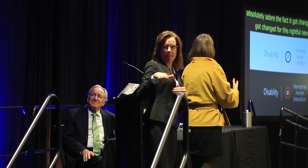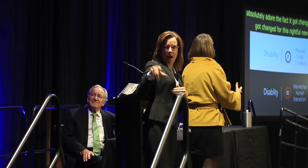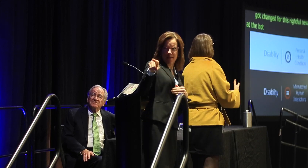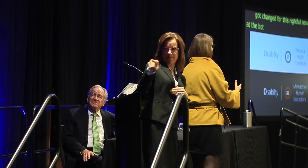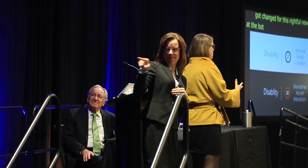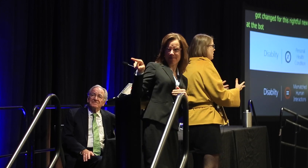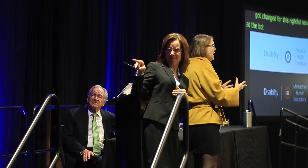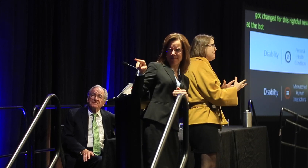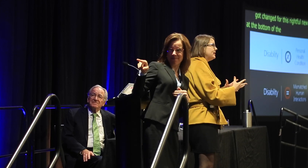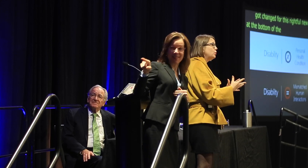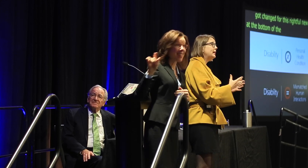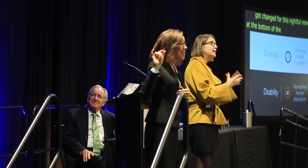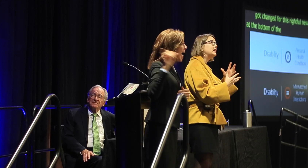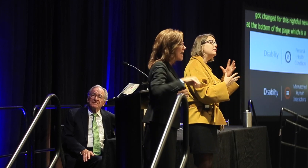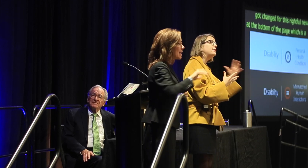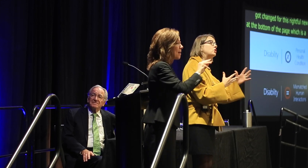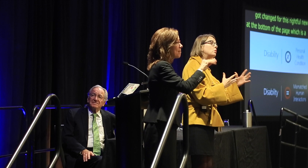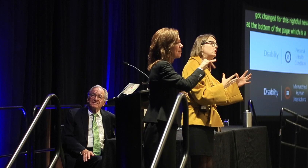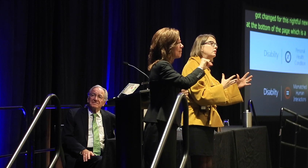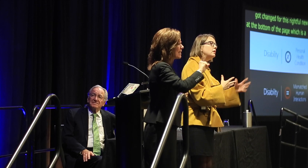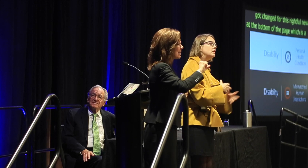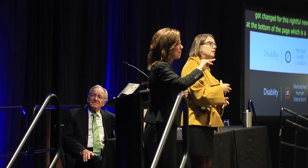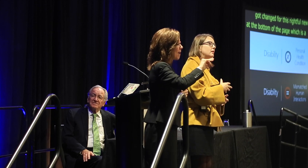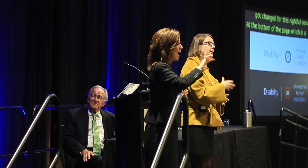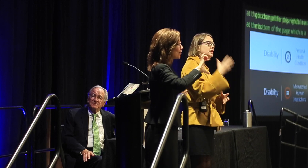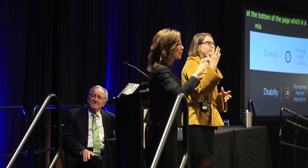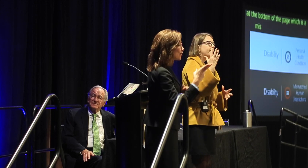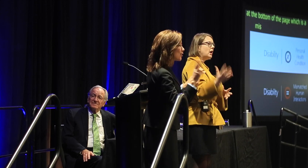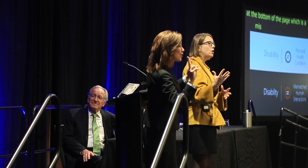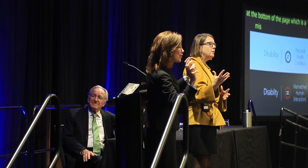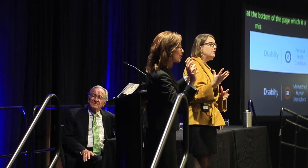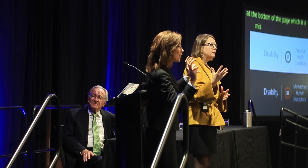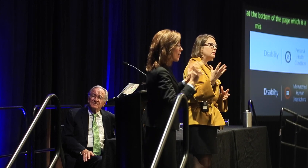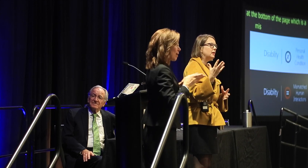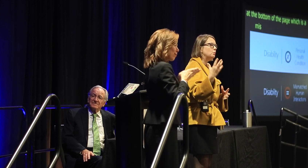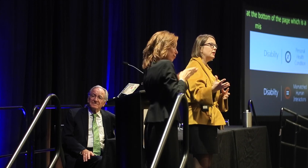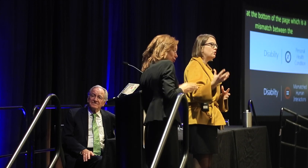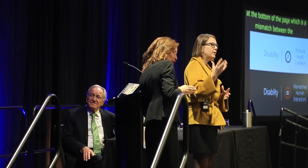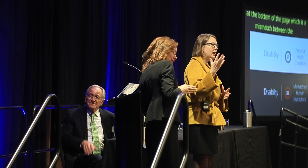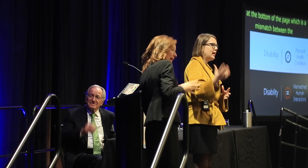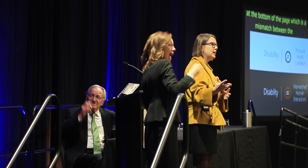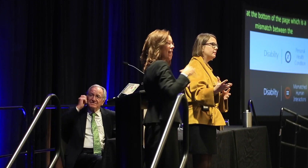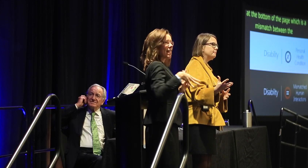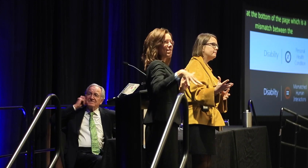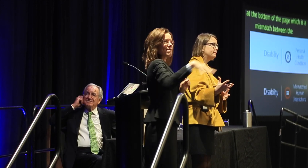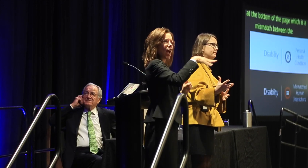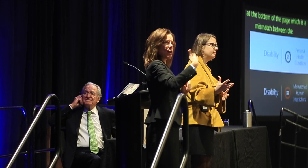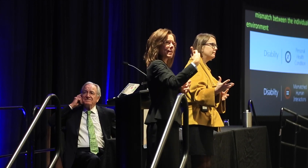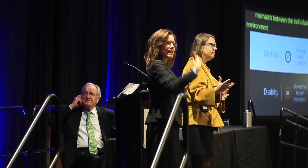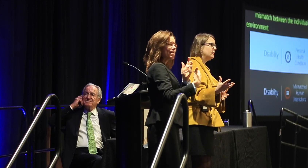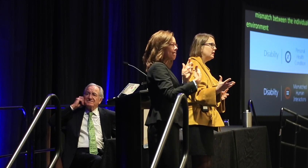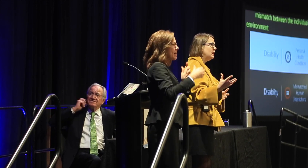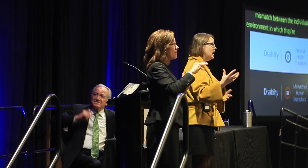is a mishmash between the individual and the environment in which they're in.